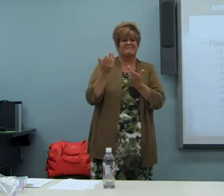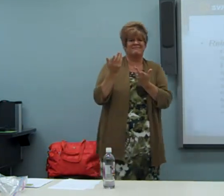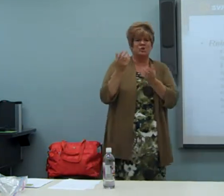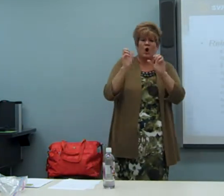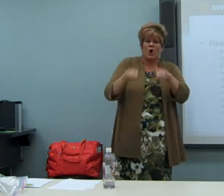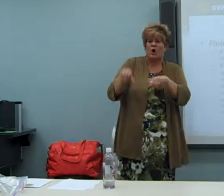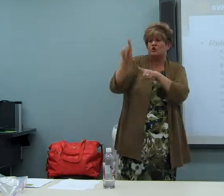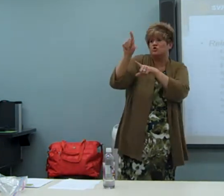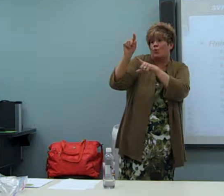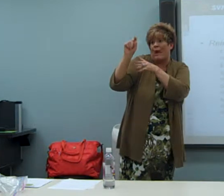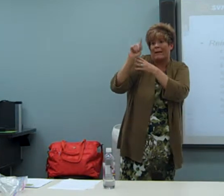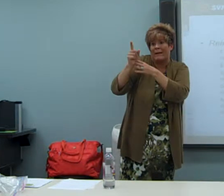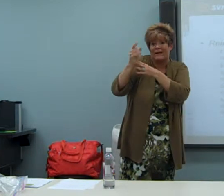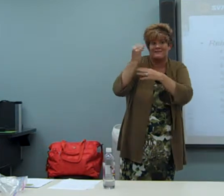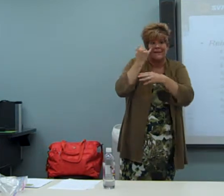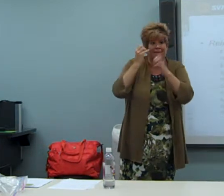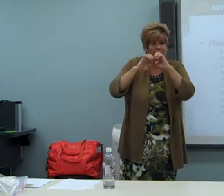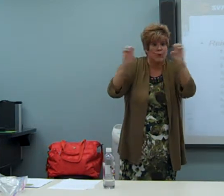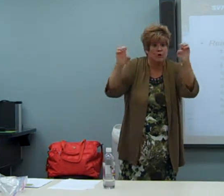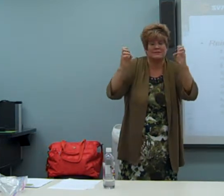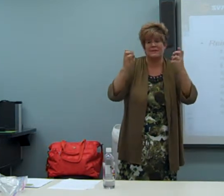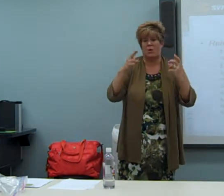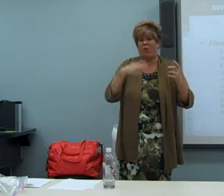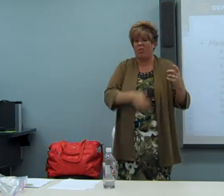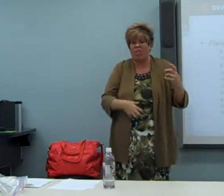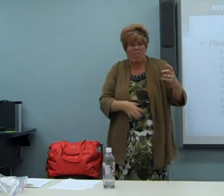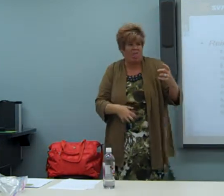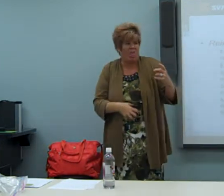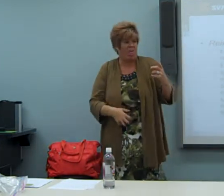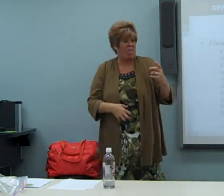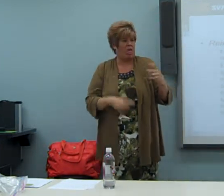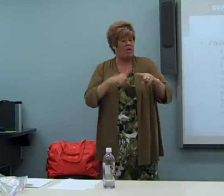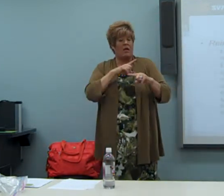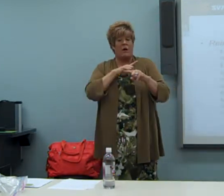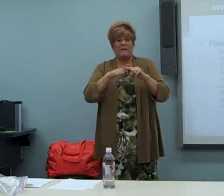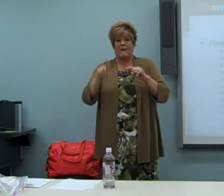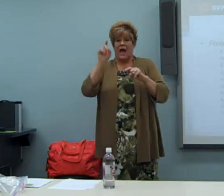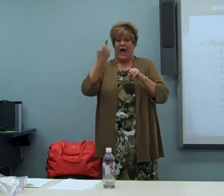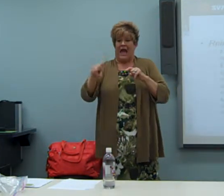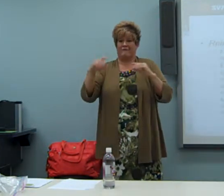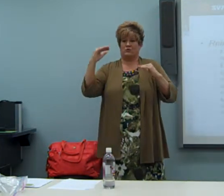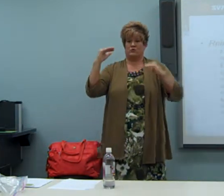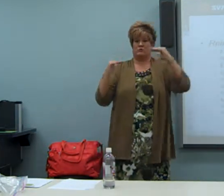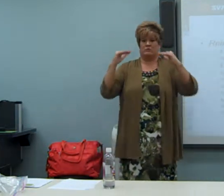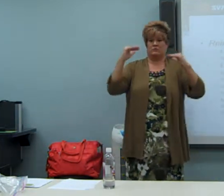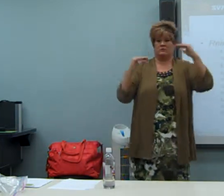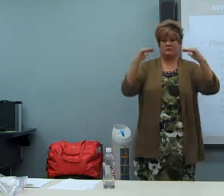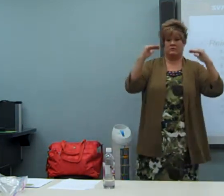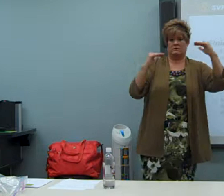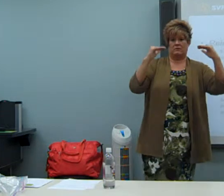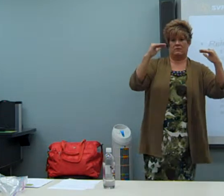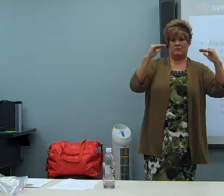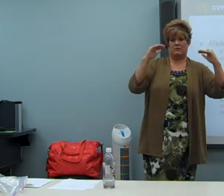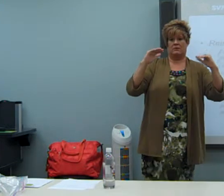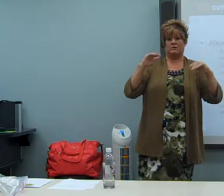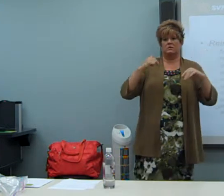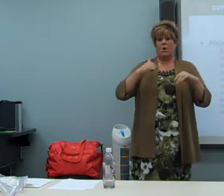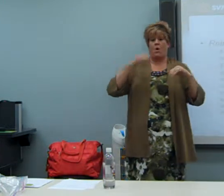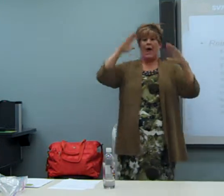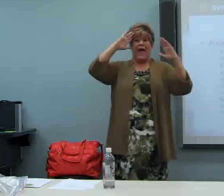11, 12, 15-minute break. That's okay. I mean, if you have an emergency or something, go ahead and take that 20-minute break, but it does